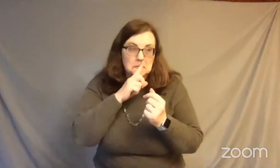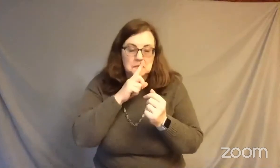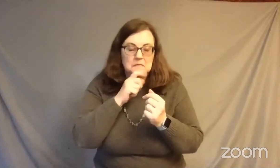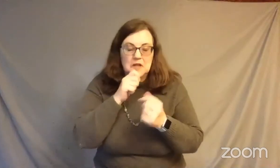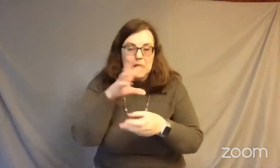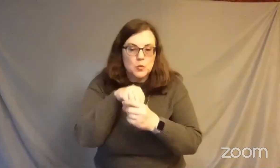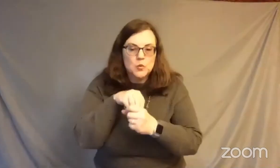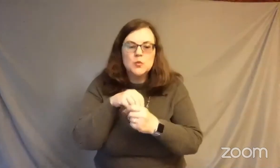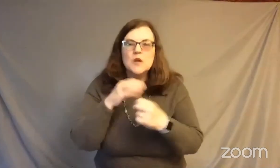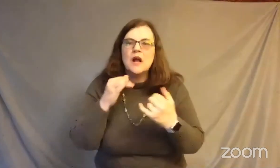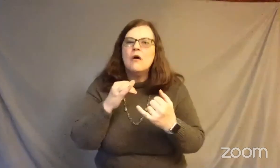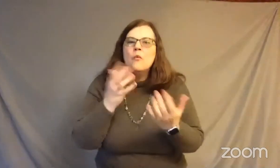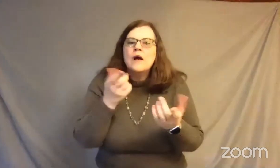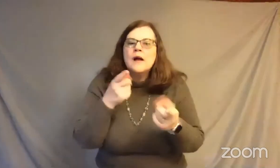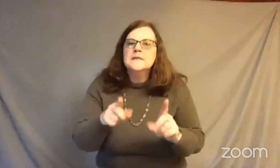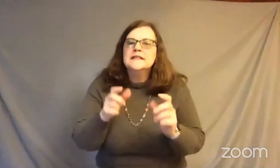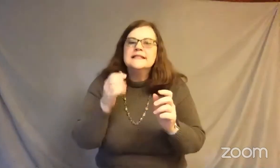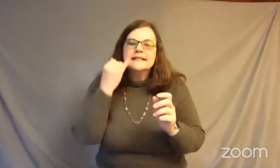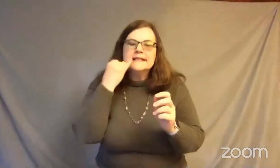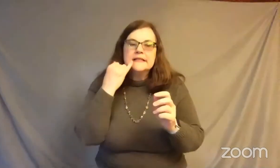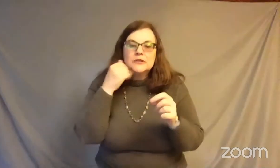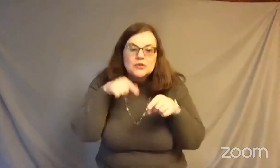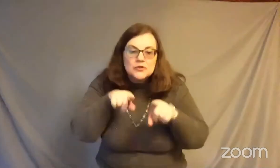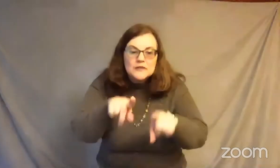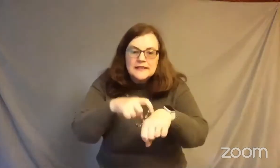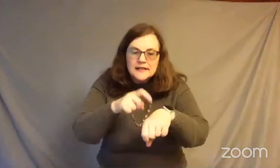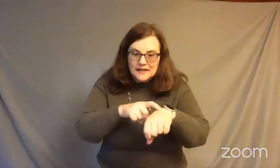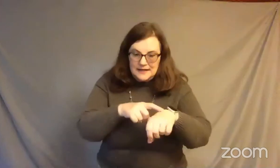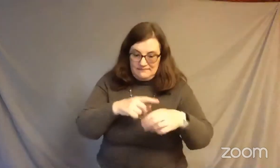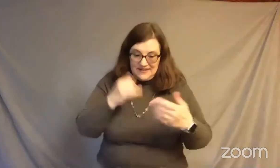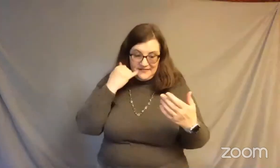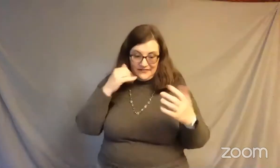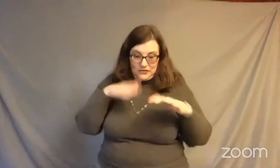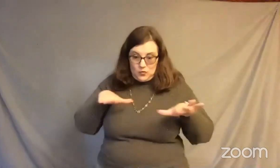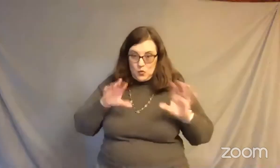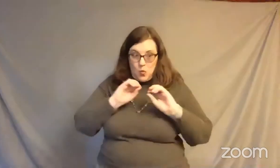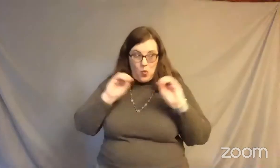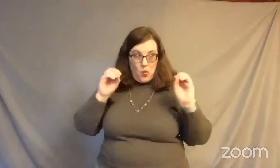And this is a part of research that, an aspect of research that I haven't done.